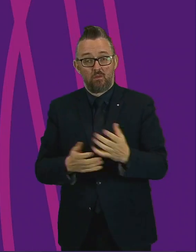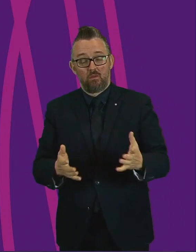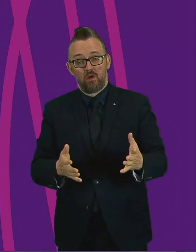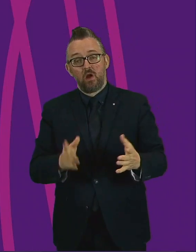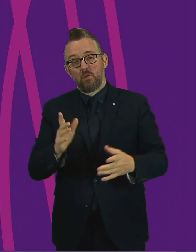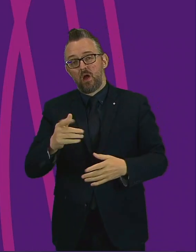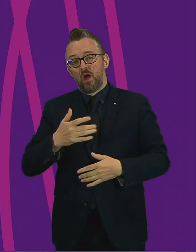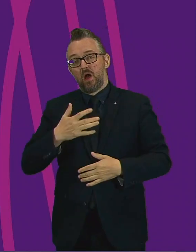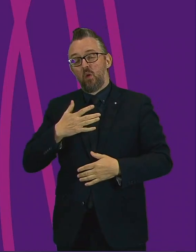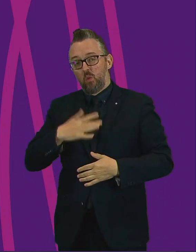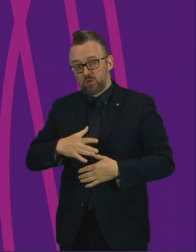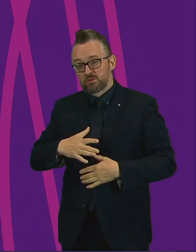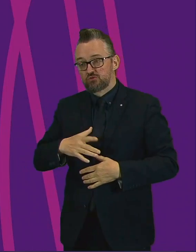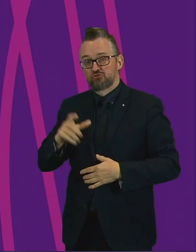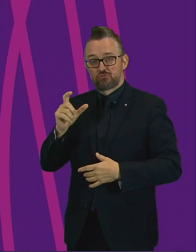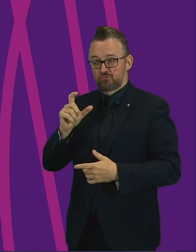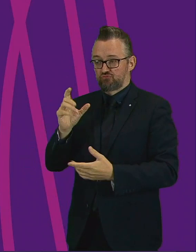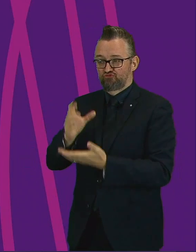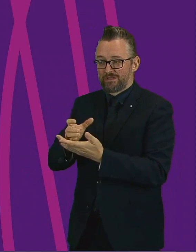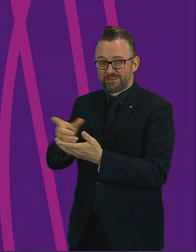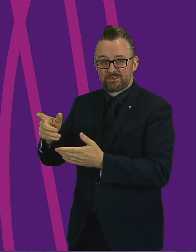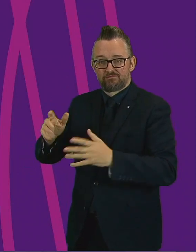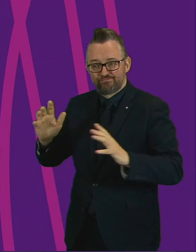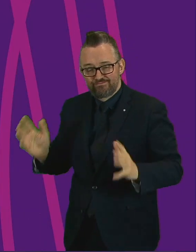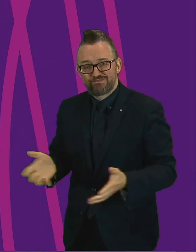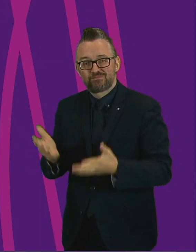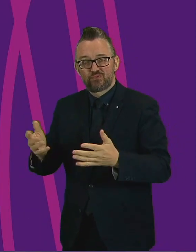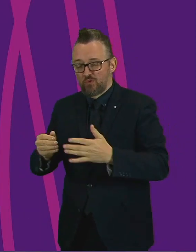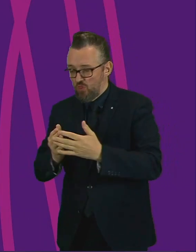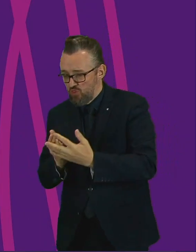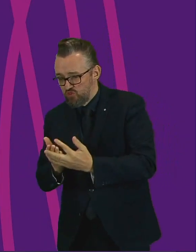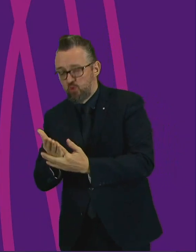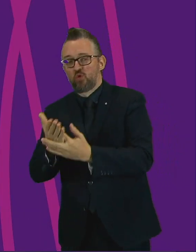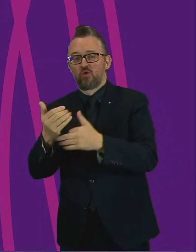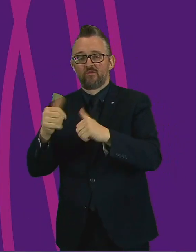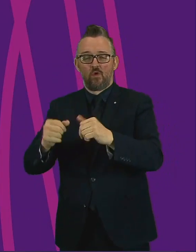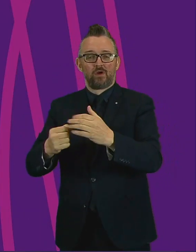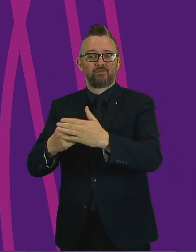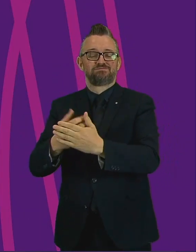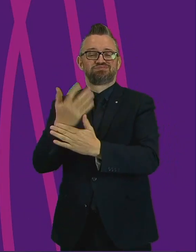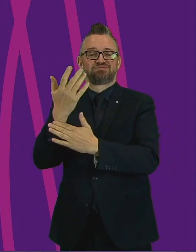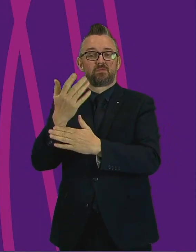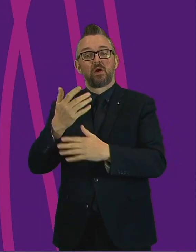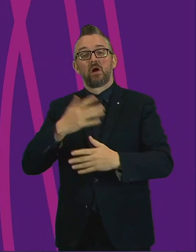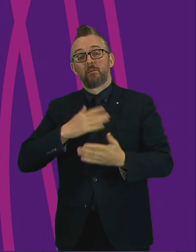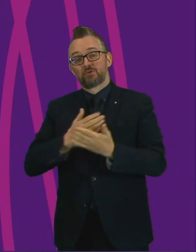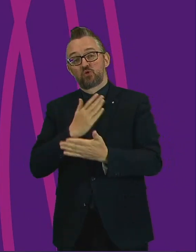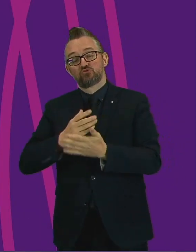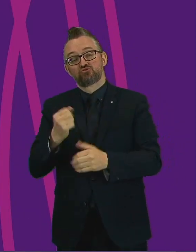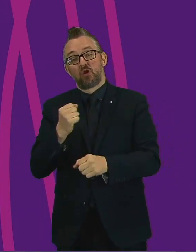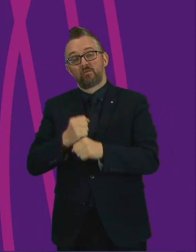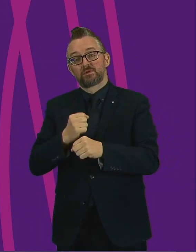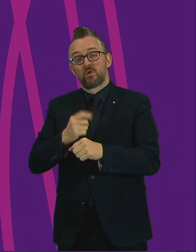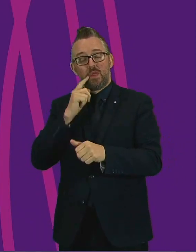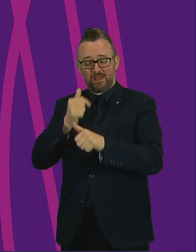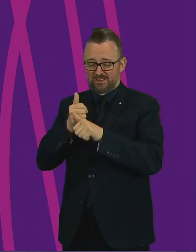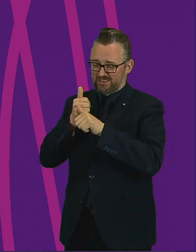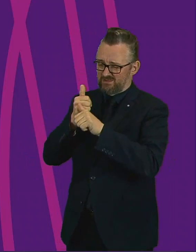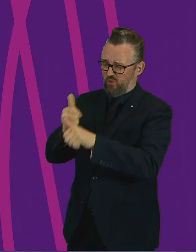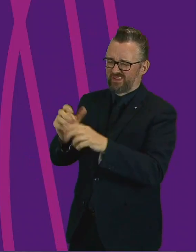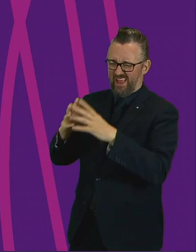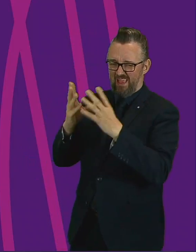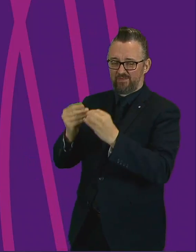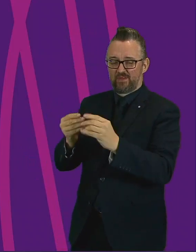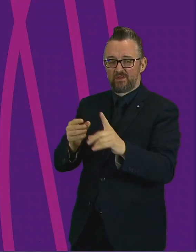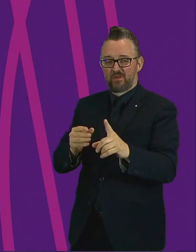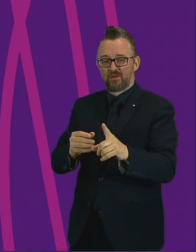to get through this crisis and flourish out the other end of it. And I will give an assurance that the Scottish Government will do everything we can to support that. You know, I'm